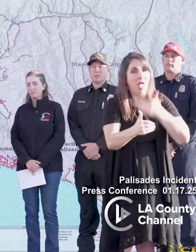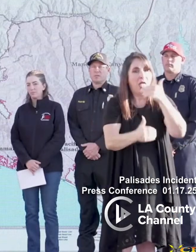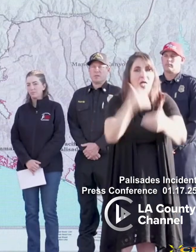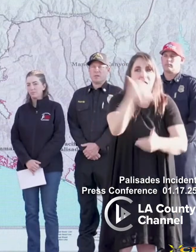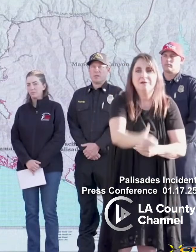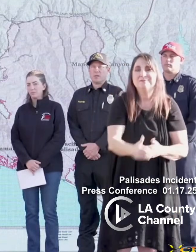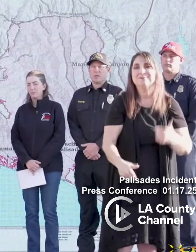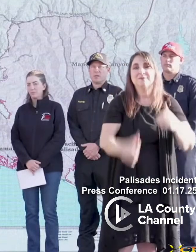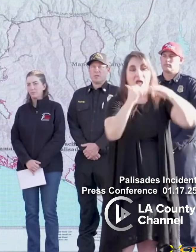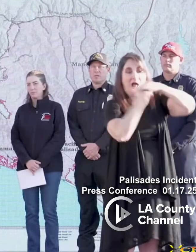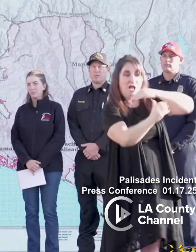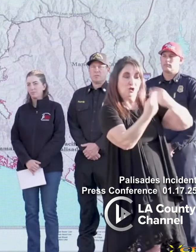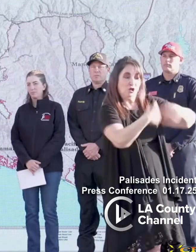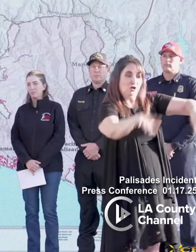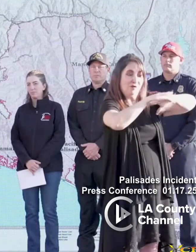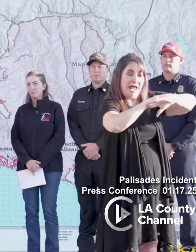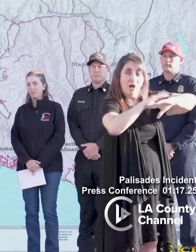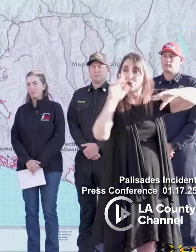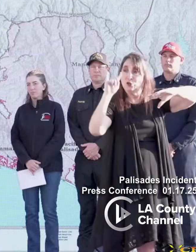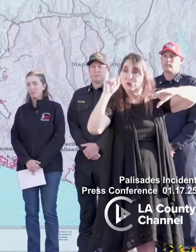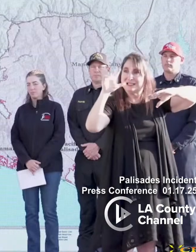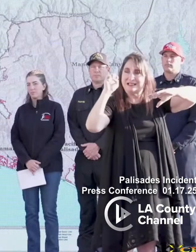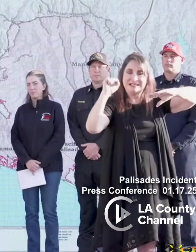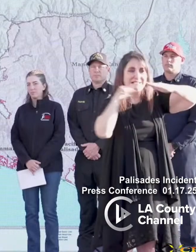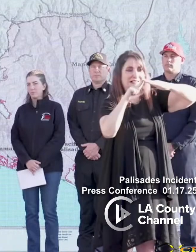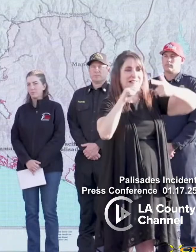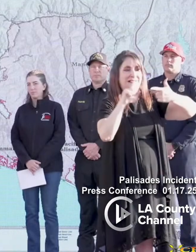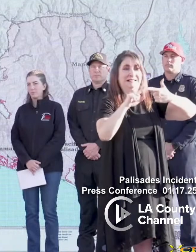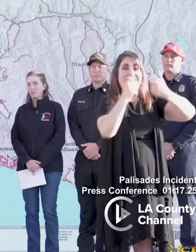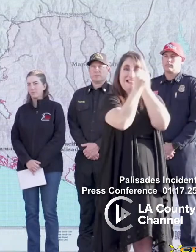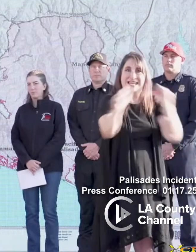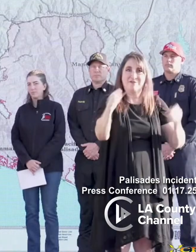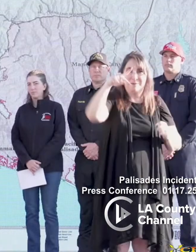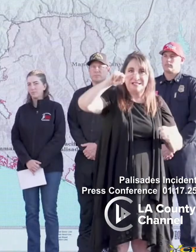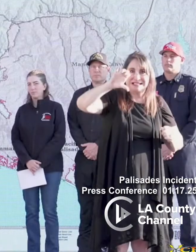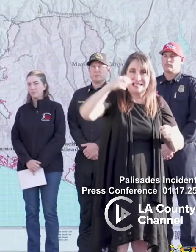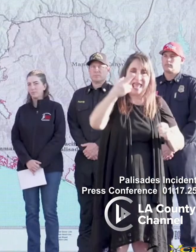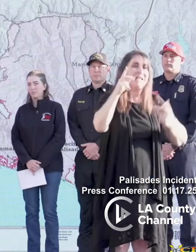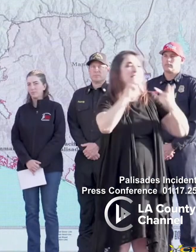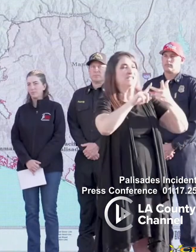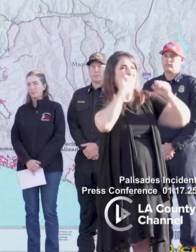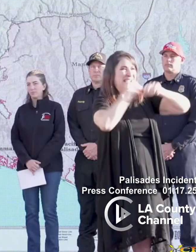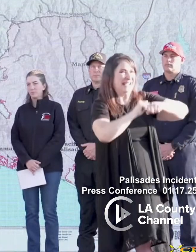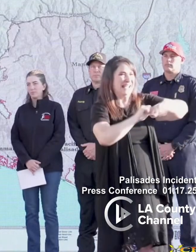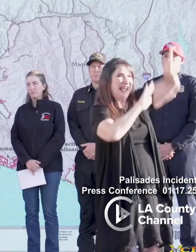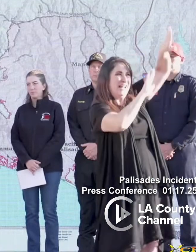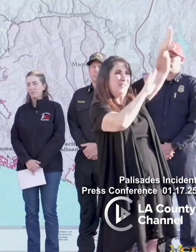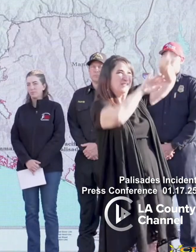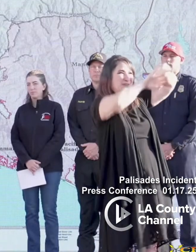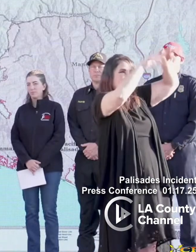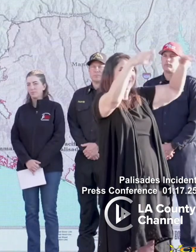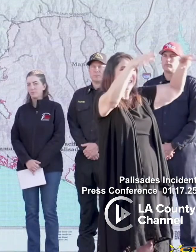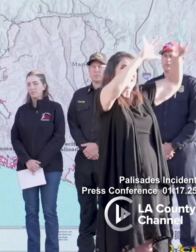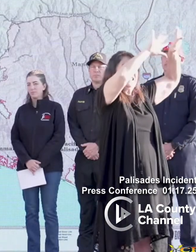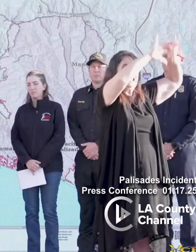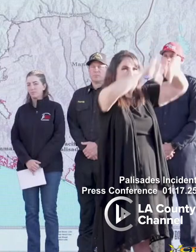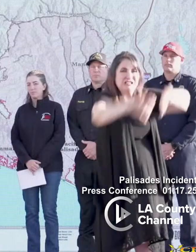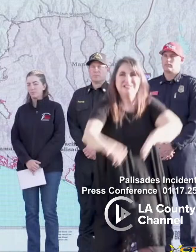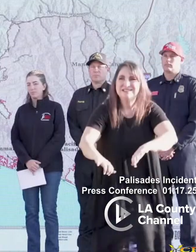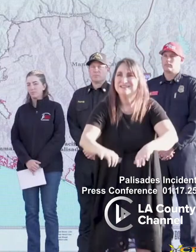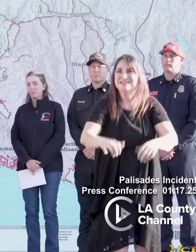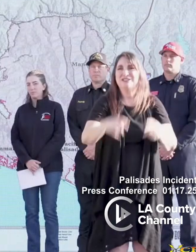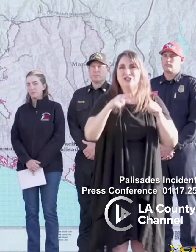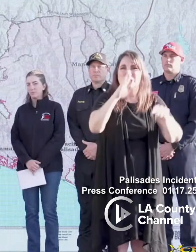underground utilities, safety of the PCH, hillsides and mudslide vulnerabilities,